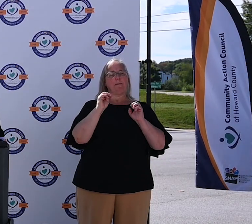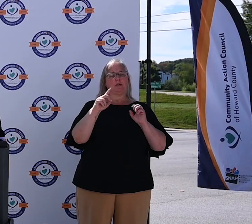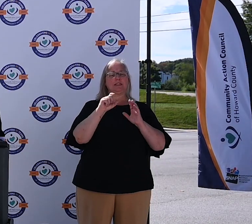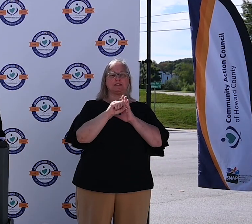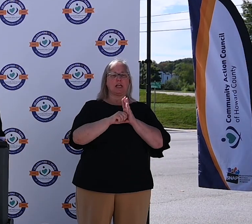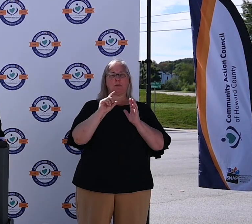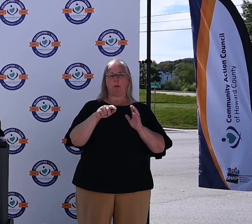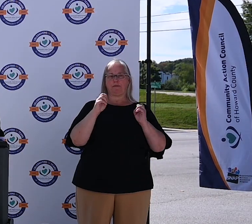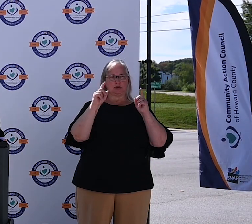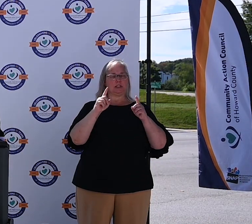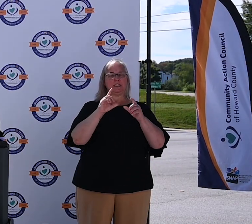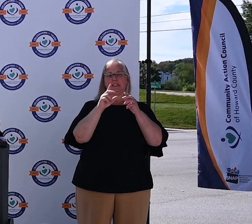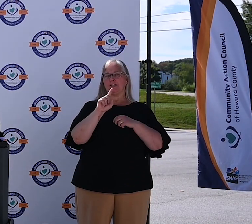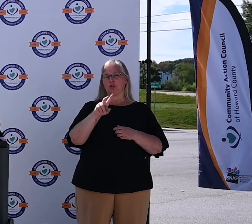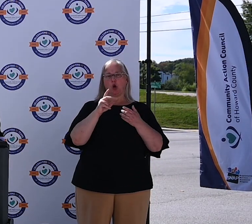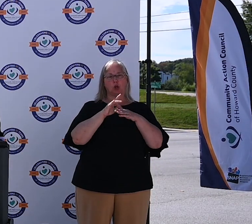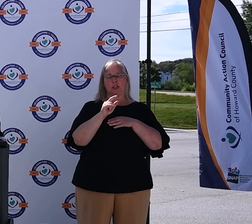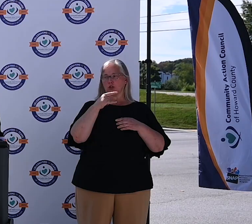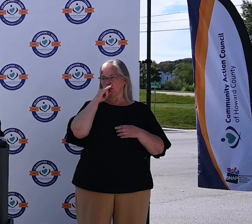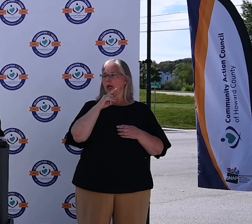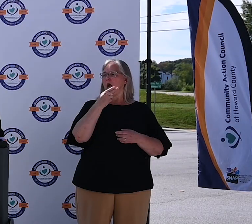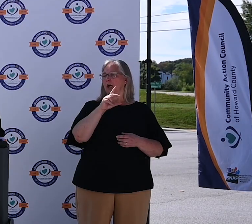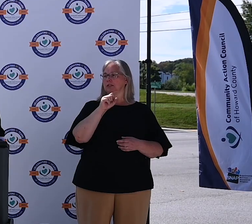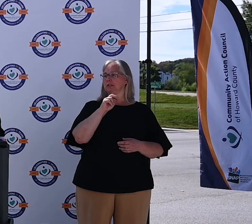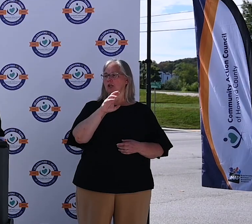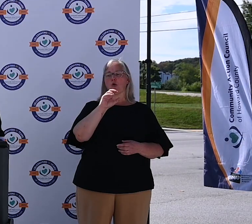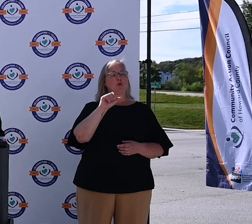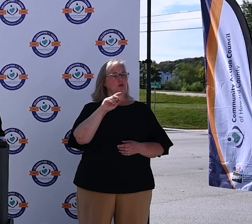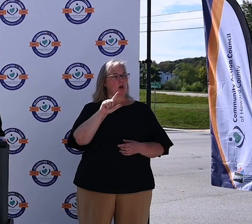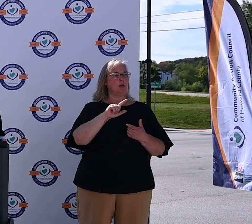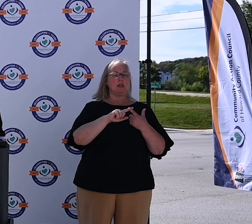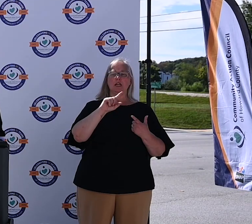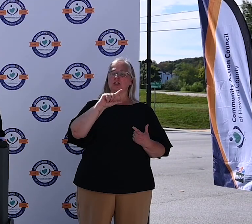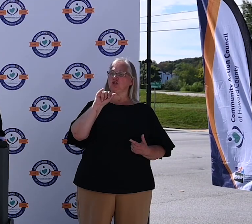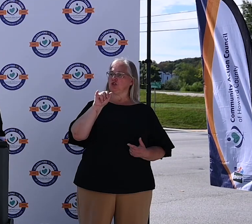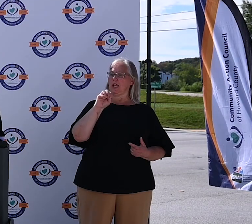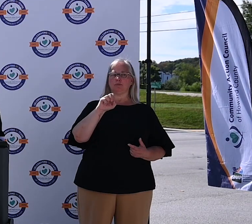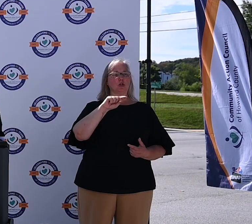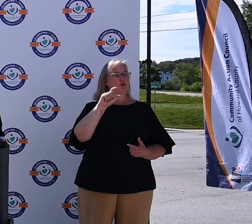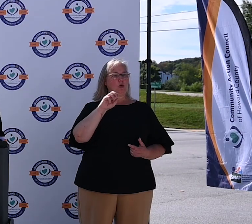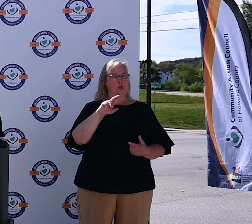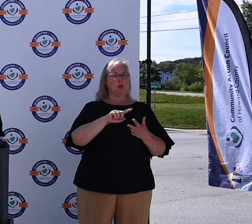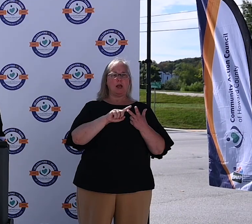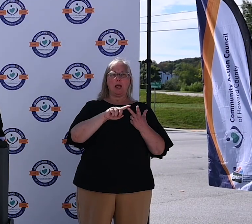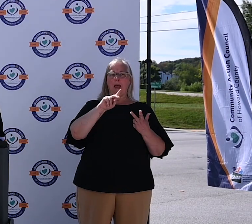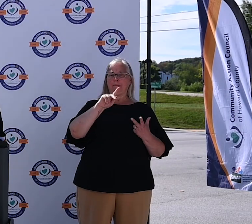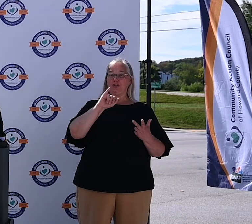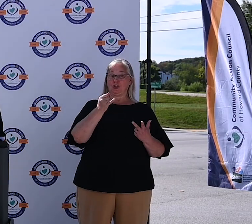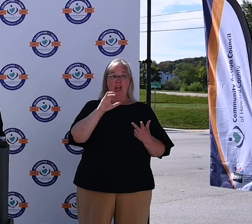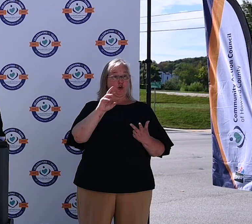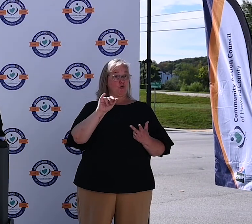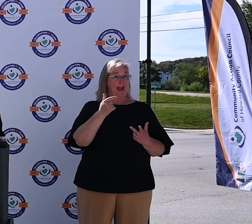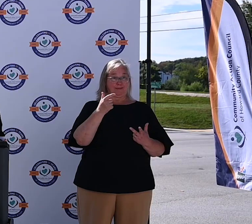Division of Early Childhood. I see Hudson Coastal, James Zoller, PJ Craig, who is